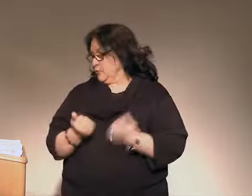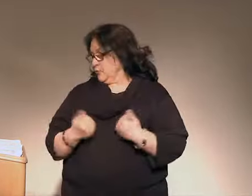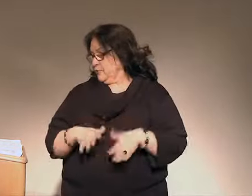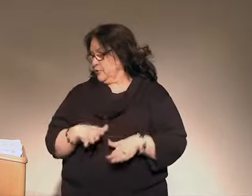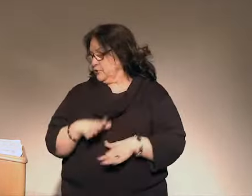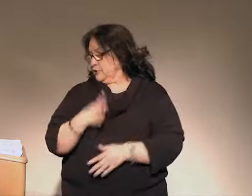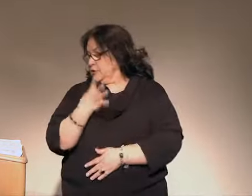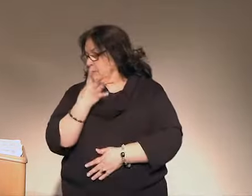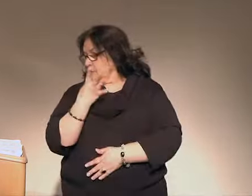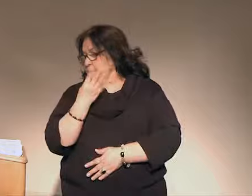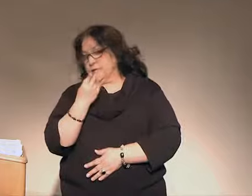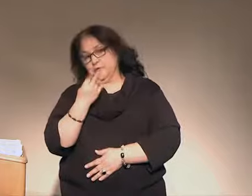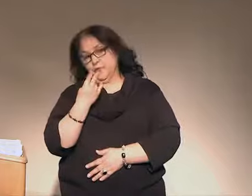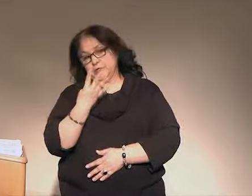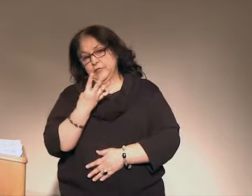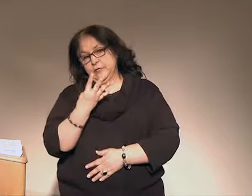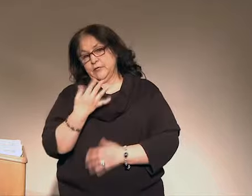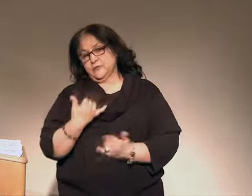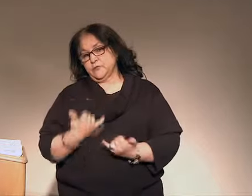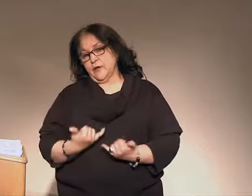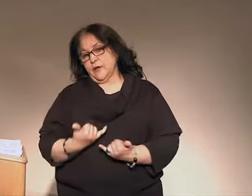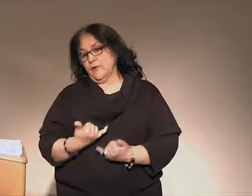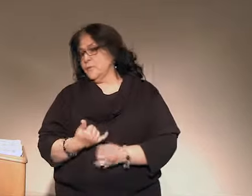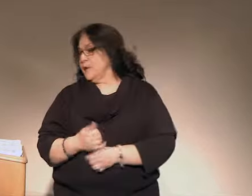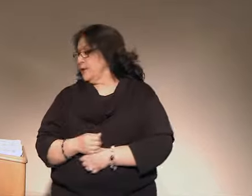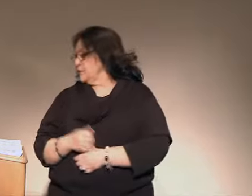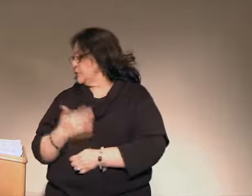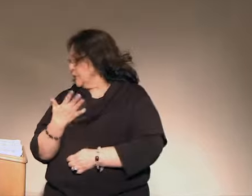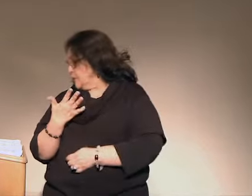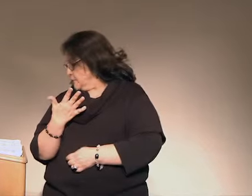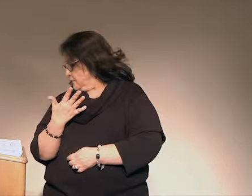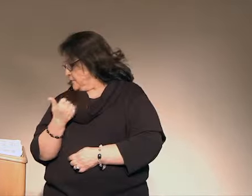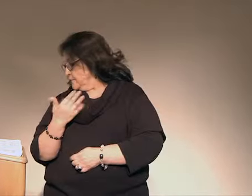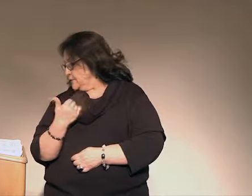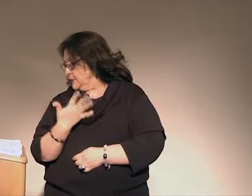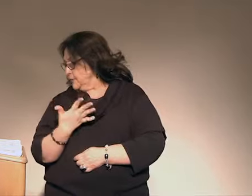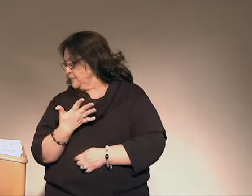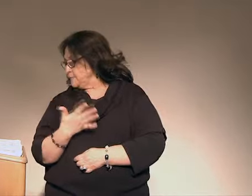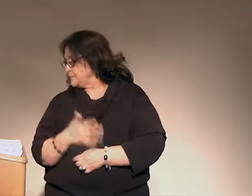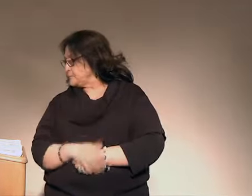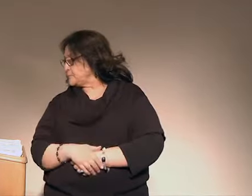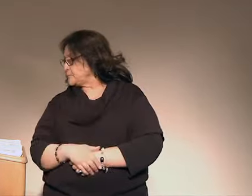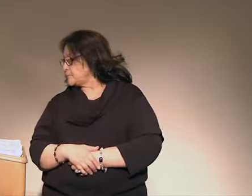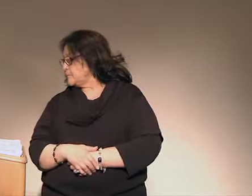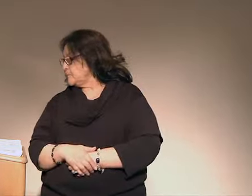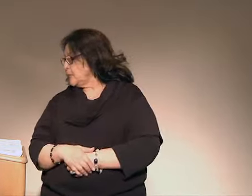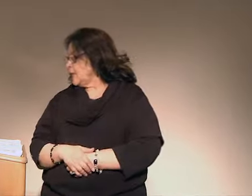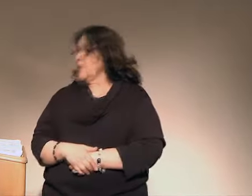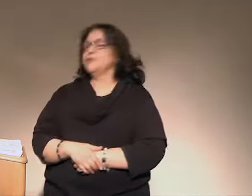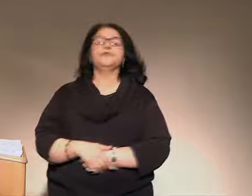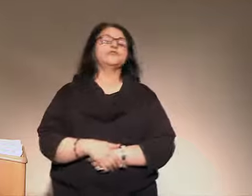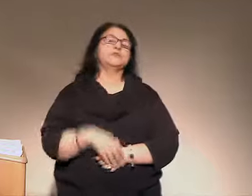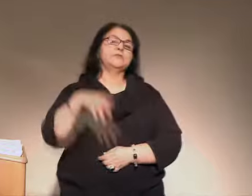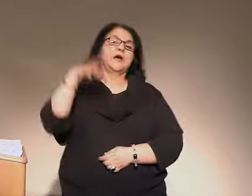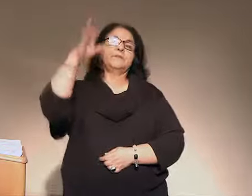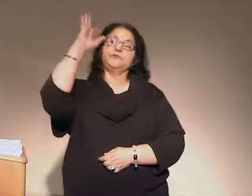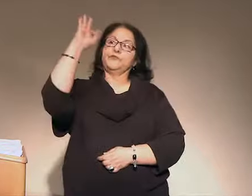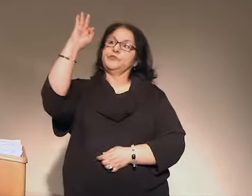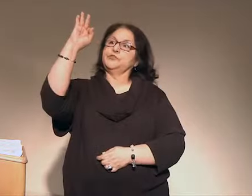we finished page 14, so now page 15. The first one on top is French. You